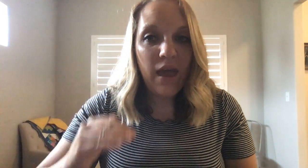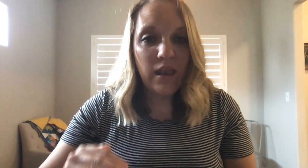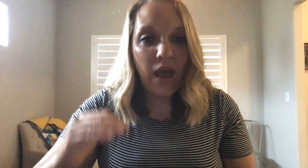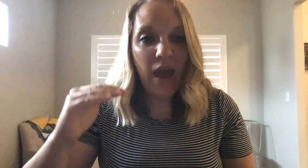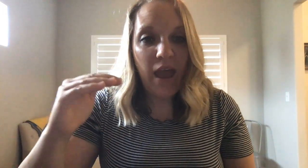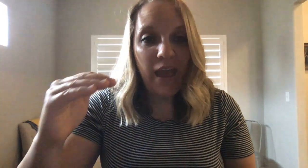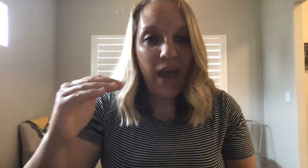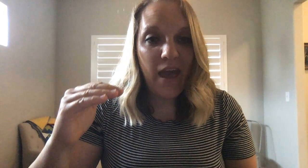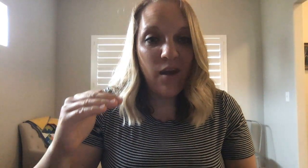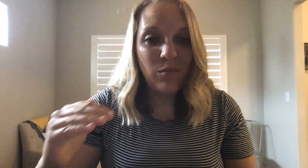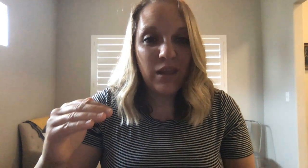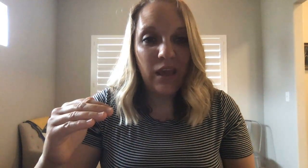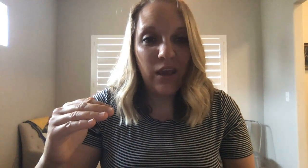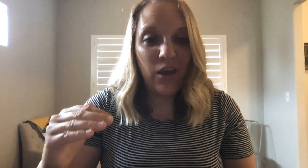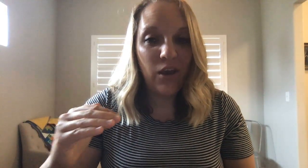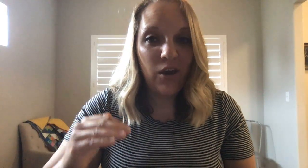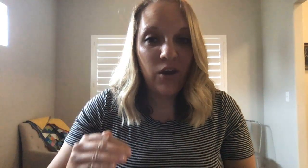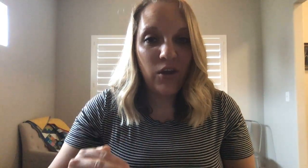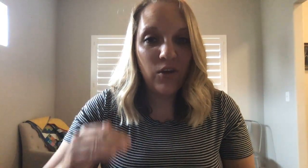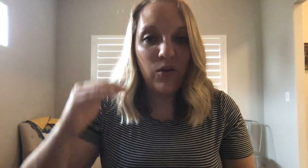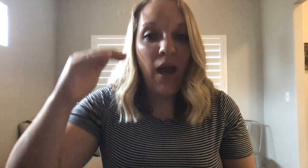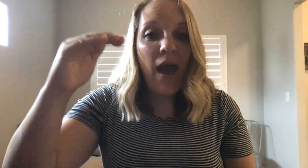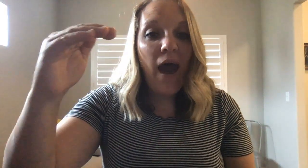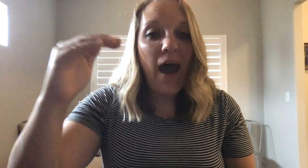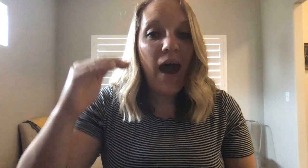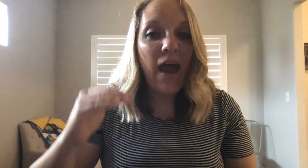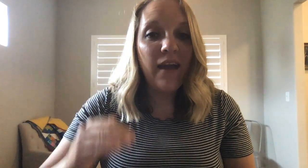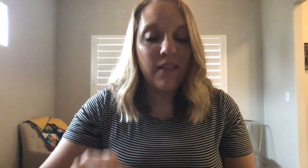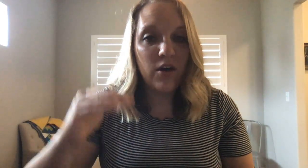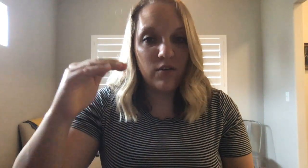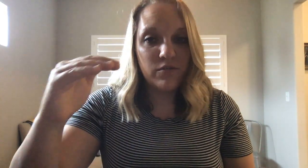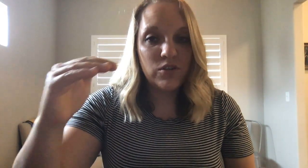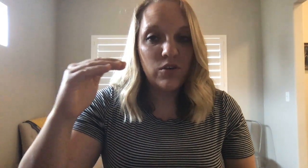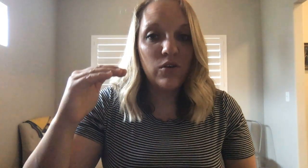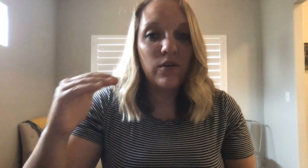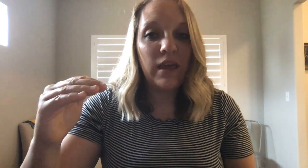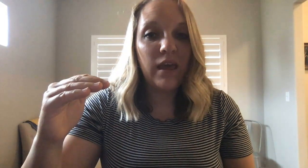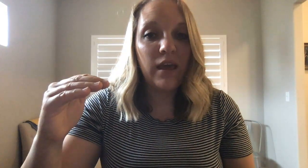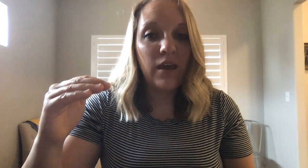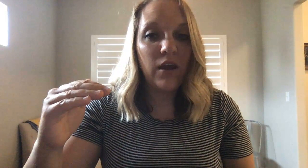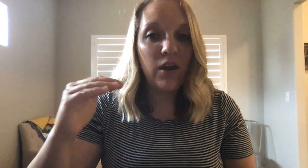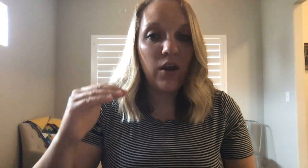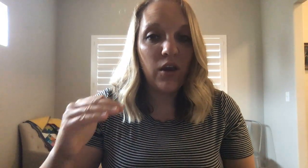When I am near you, I love to hear